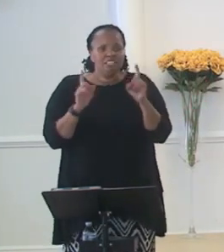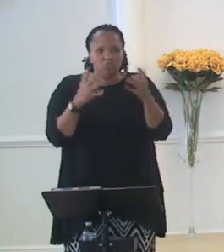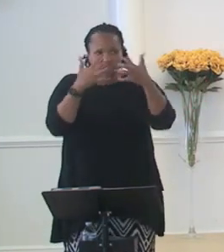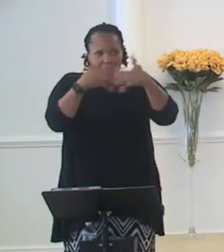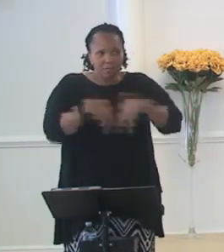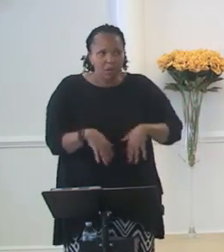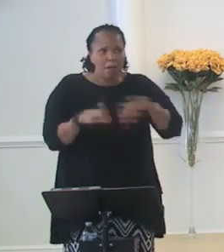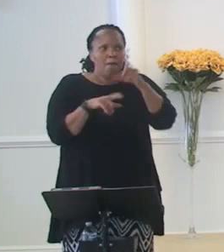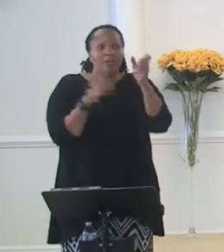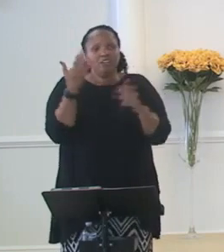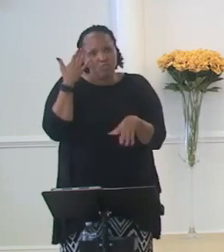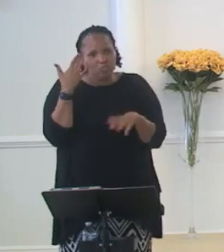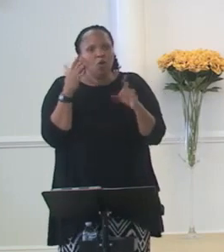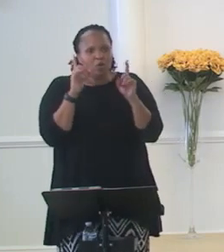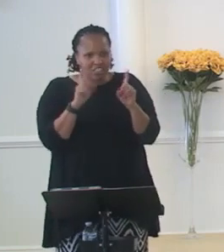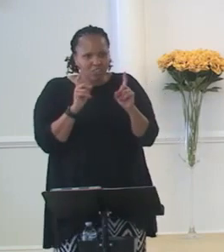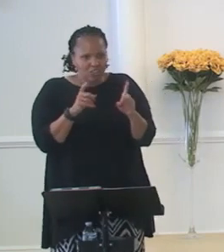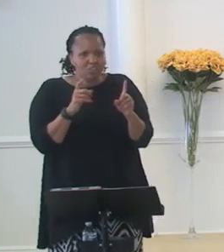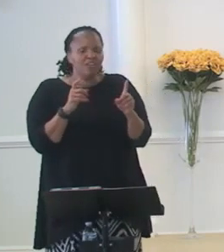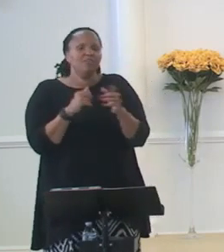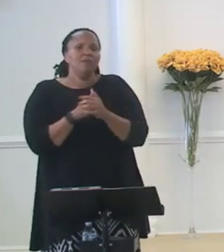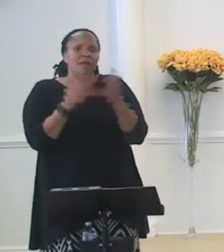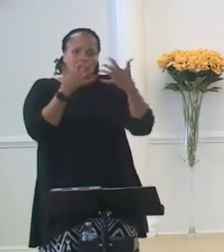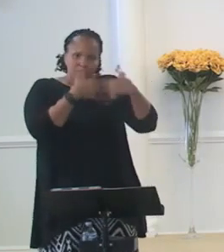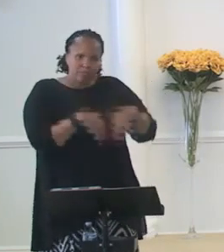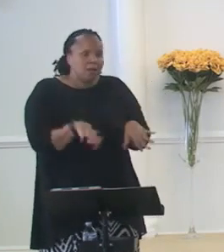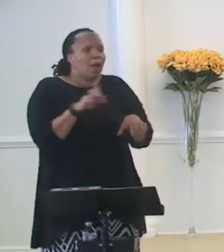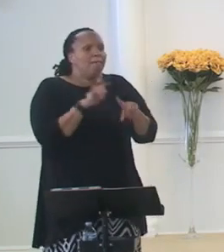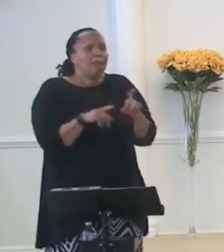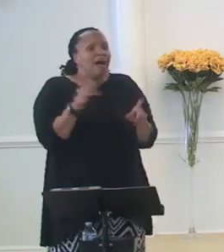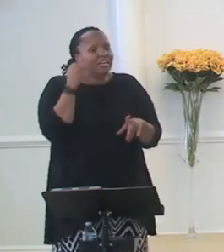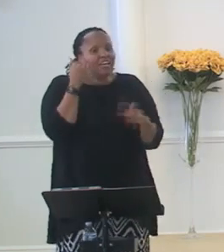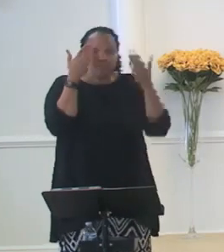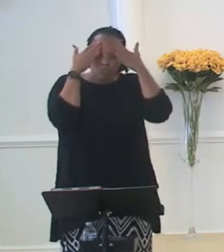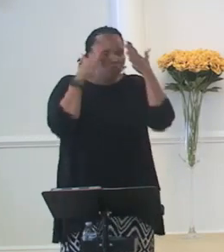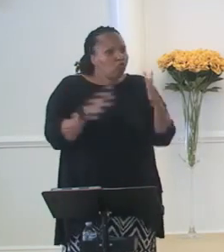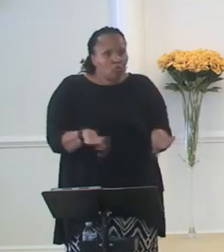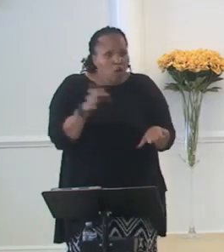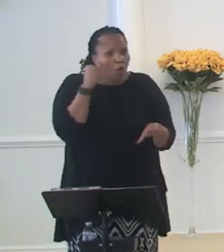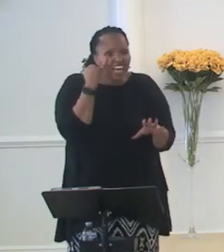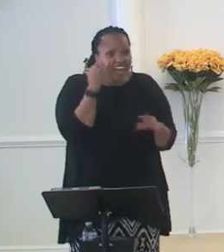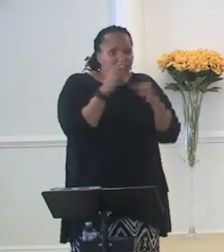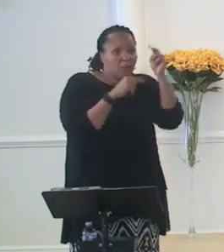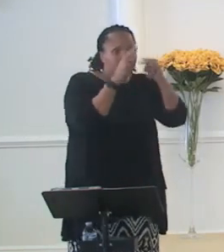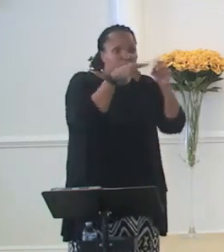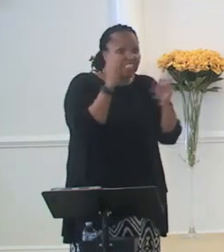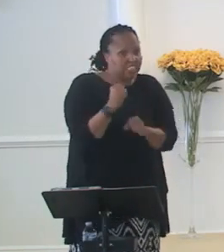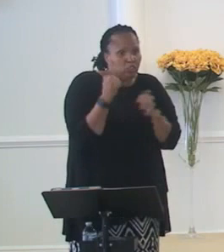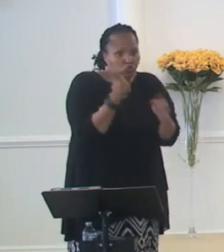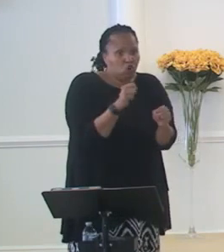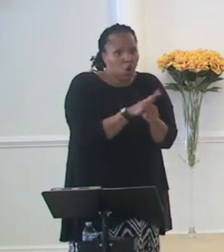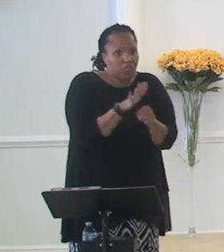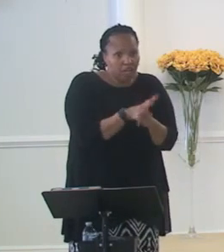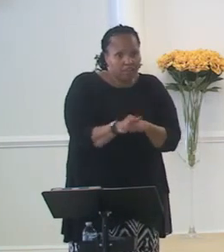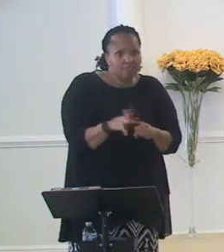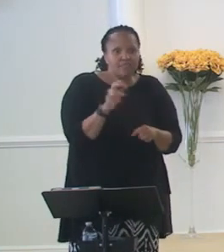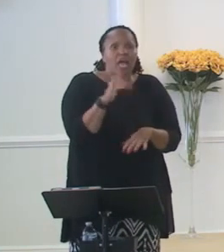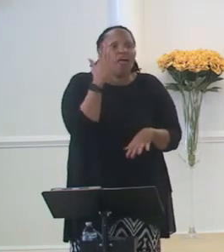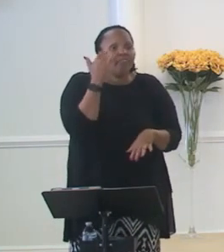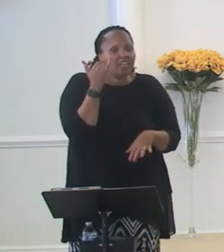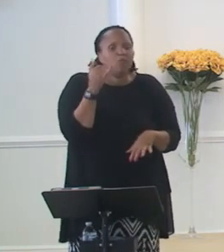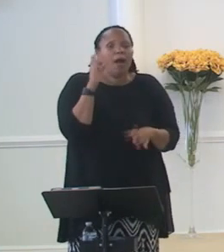you know it should come down. But if you don't know the integrity of the building, that's why pastors,